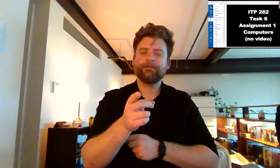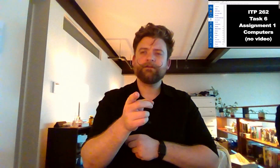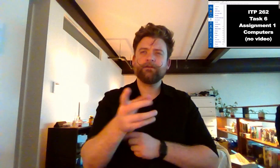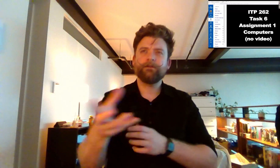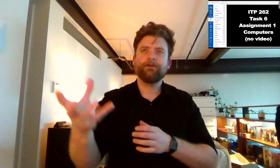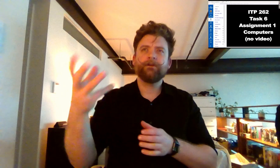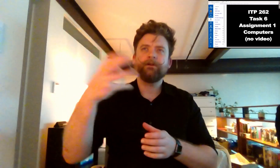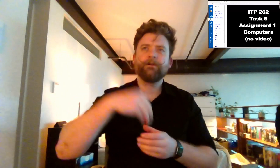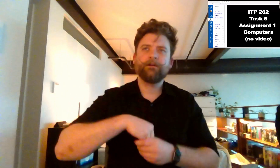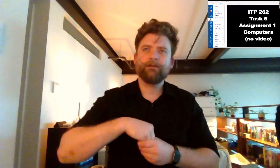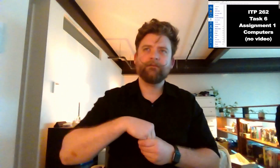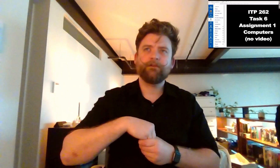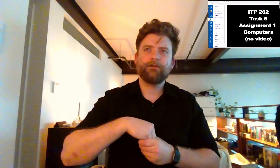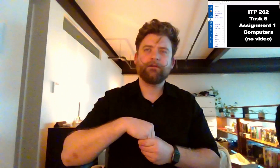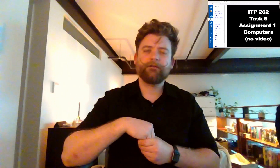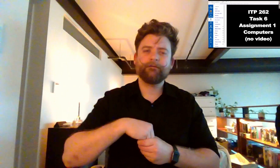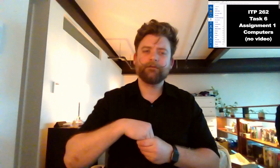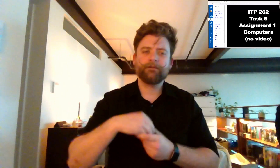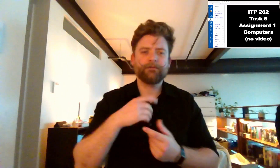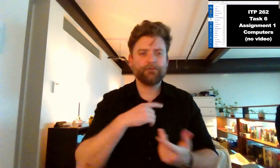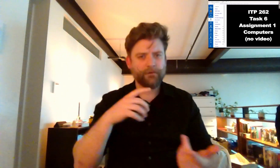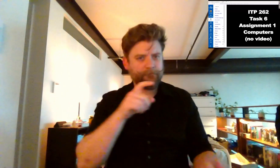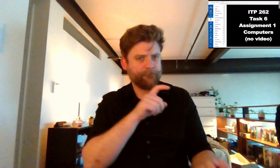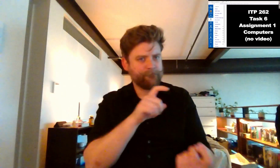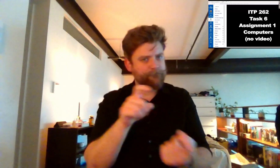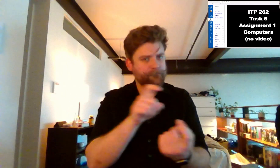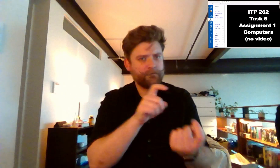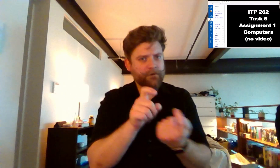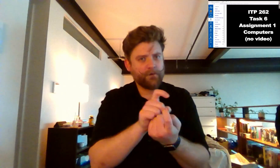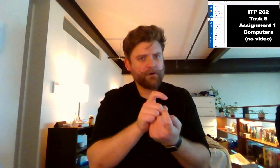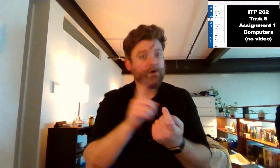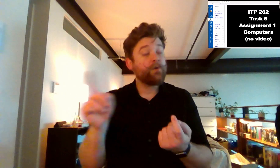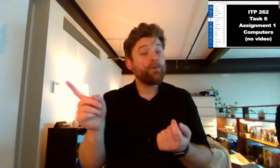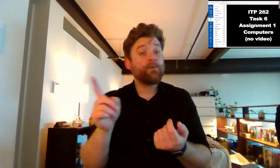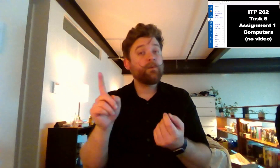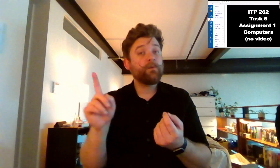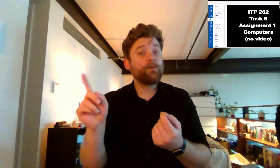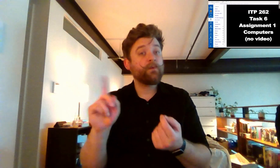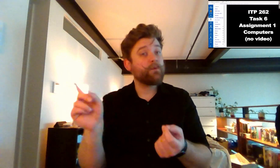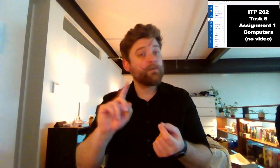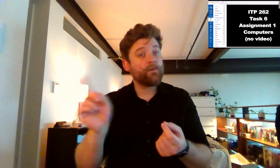involved, to figure out where to save it.